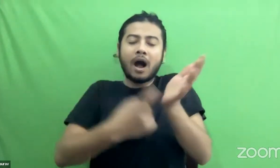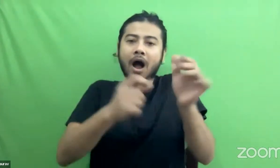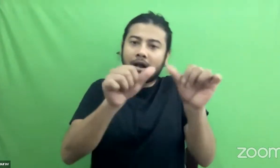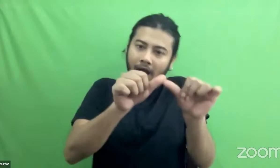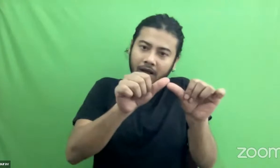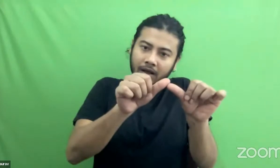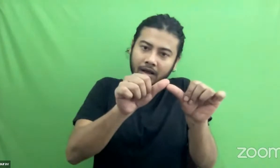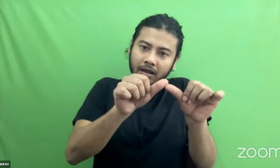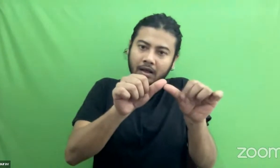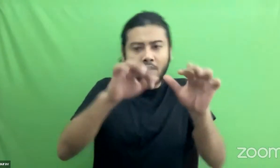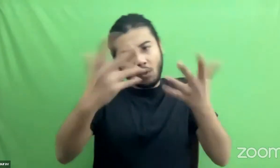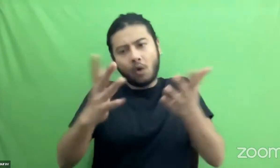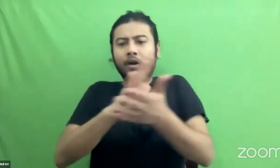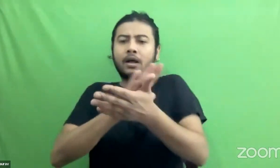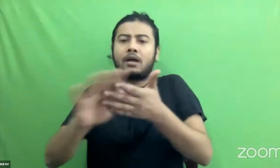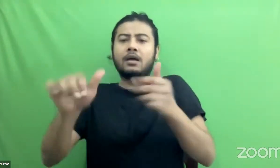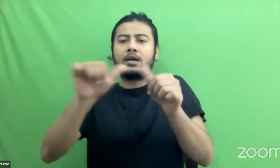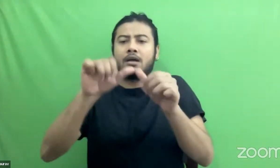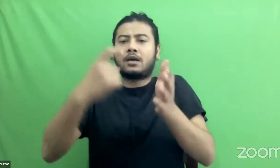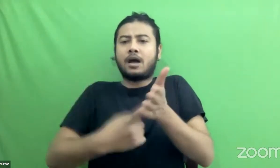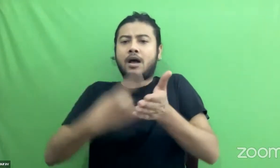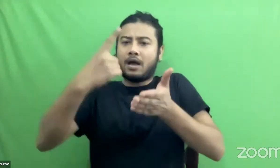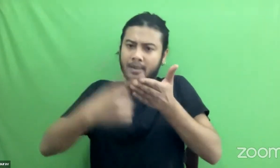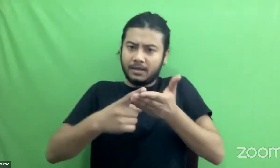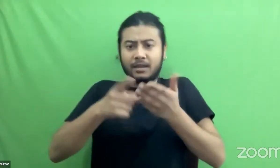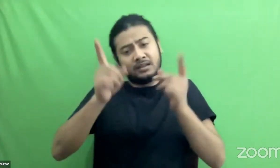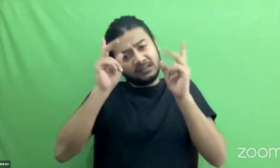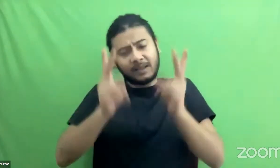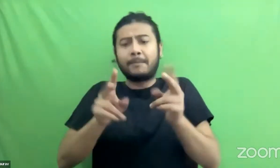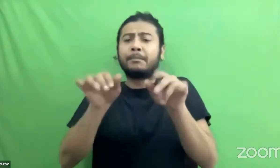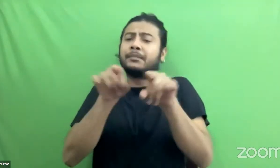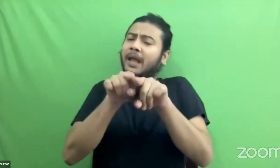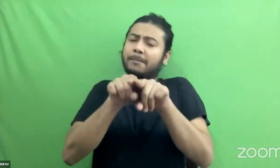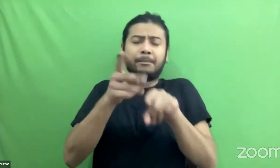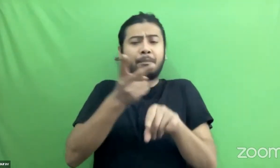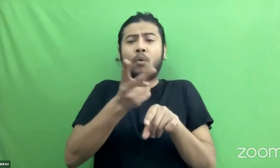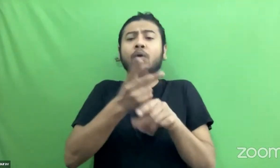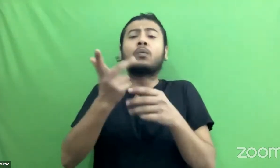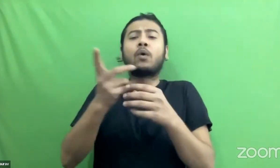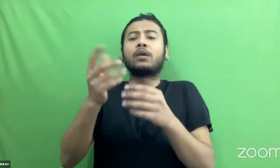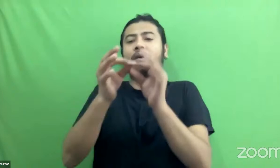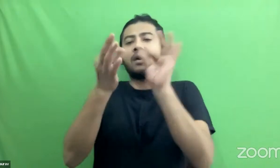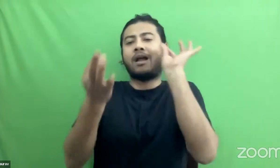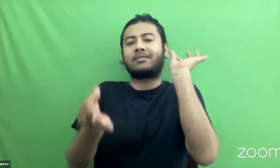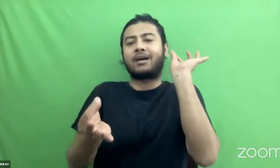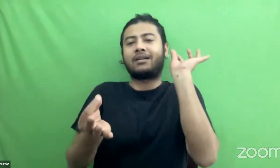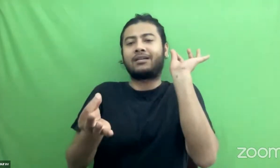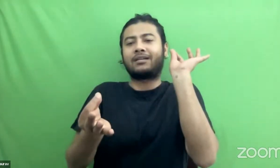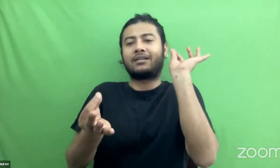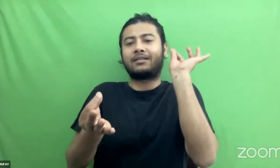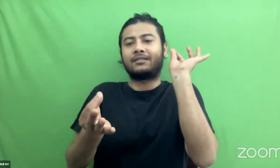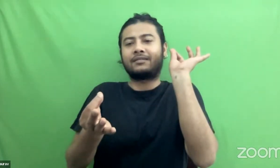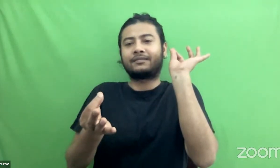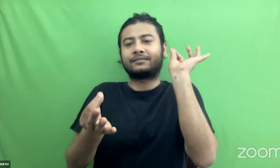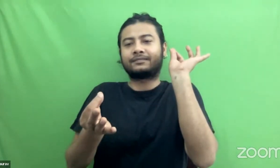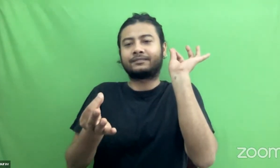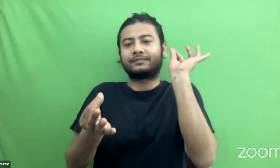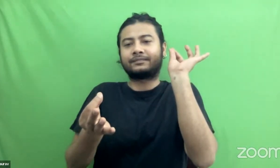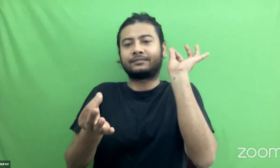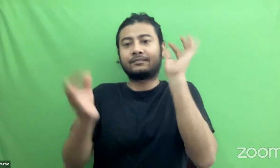are addressing Srimati Radharani and we are requesting her that please, if you think